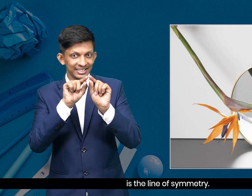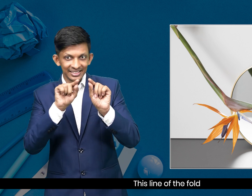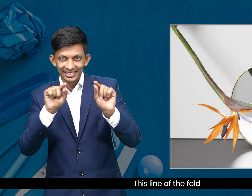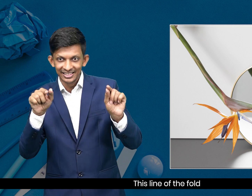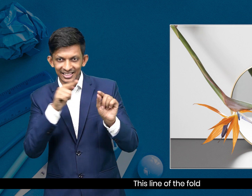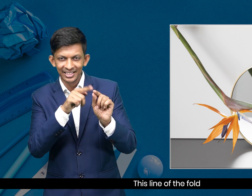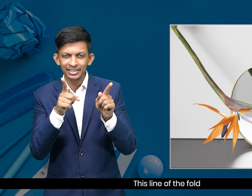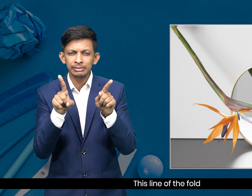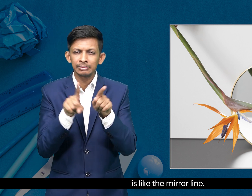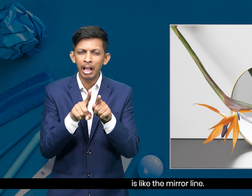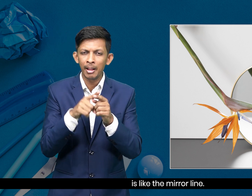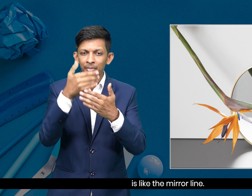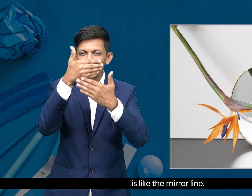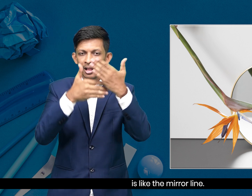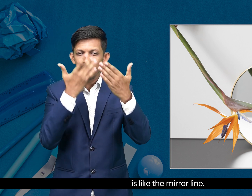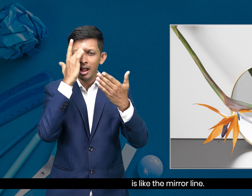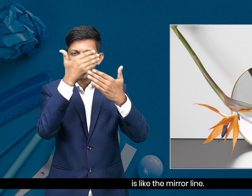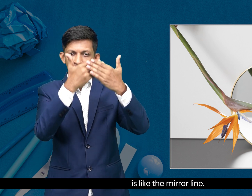This line of the fold is like the mirror line.